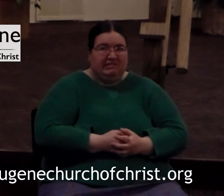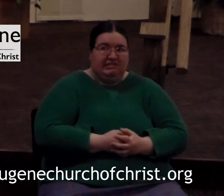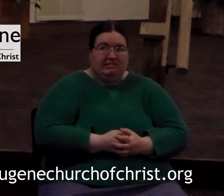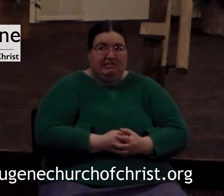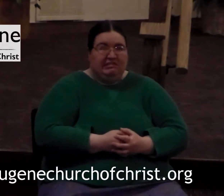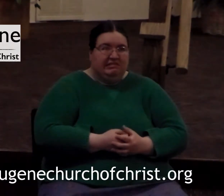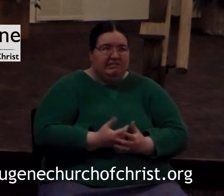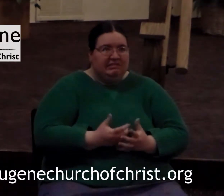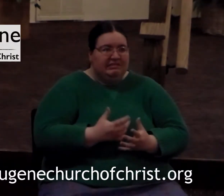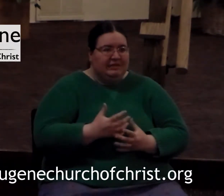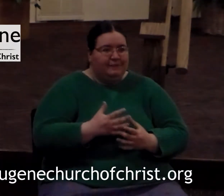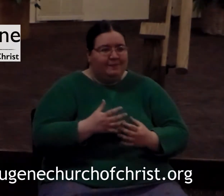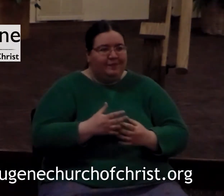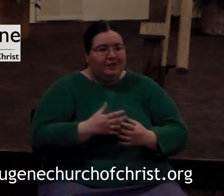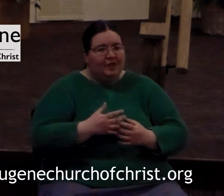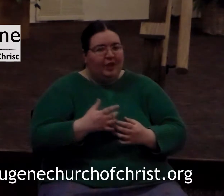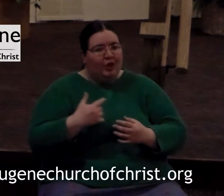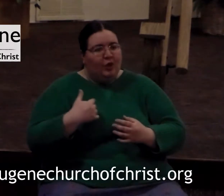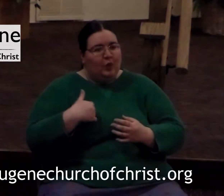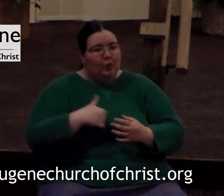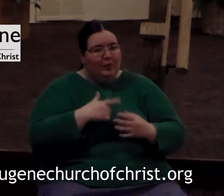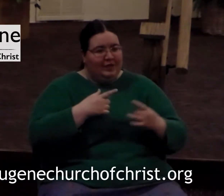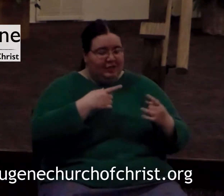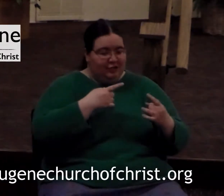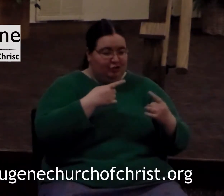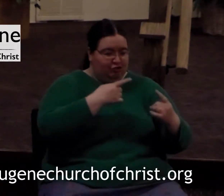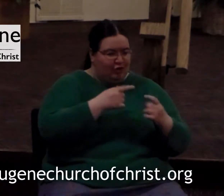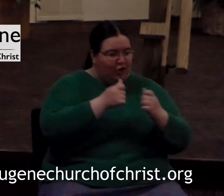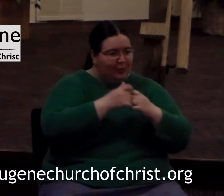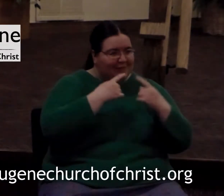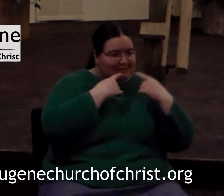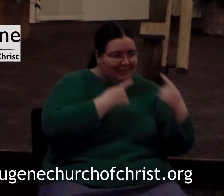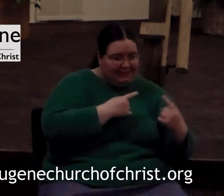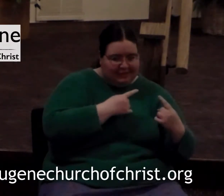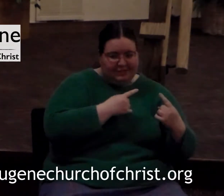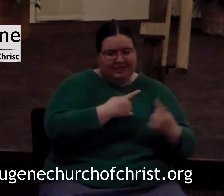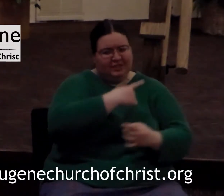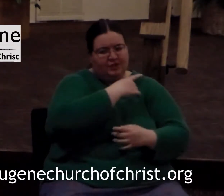we struggle more with the idea of sin that somebody else does. This is from Frank Powell at faithit.com.